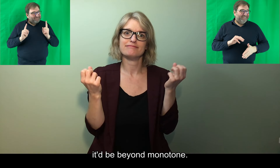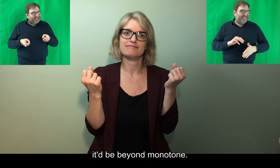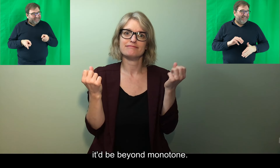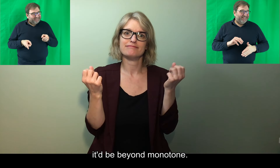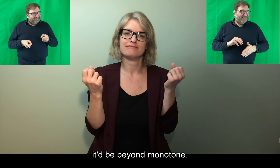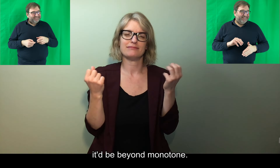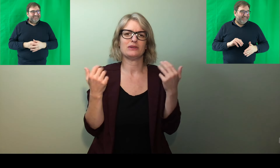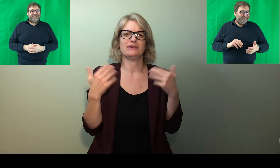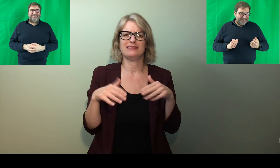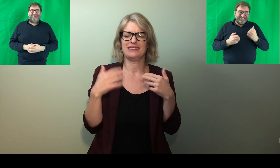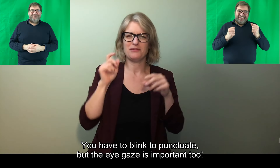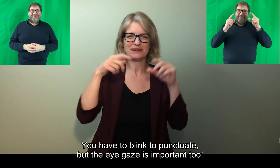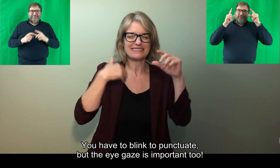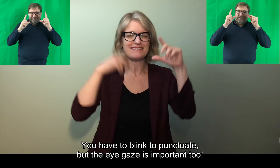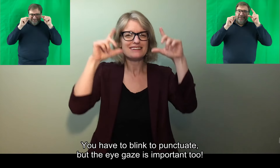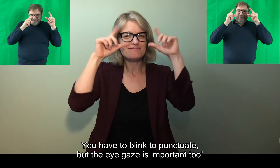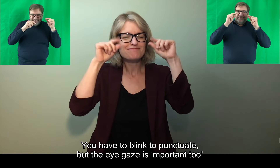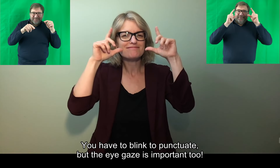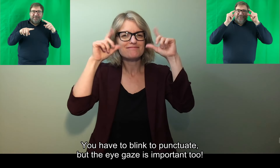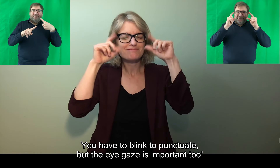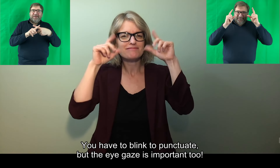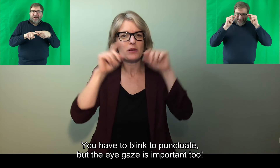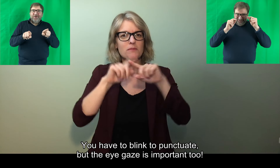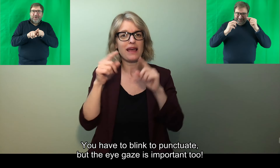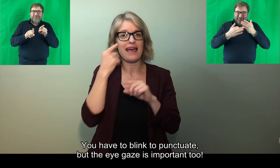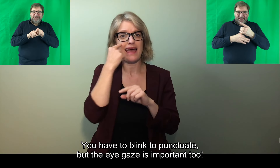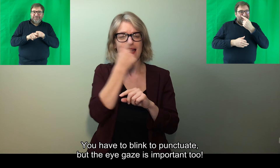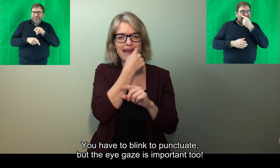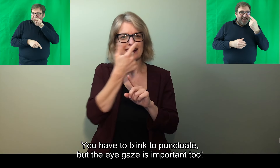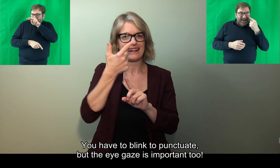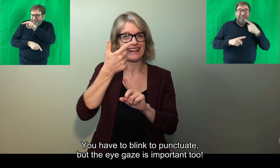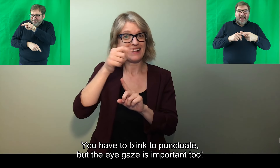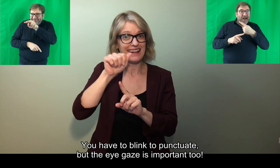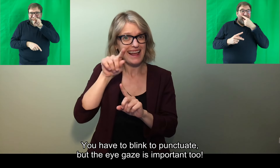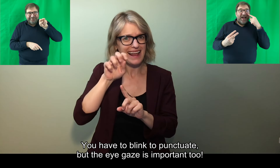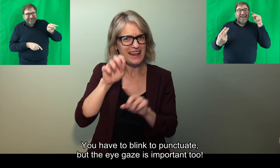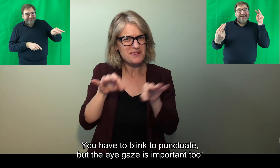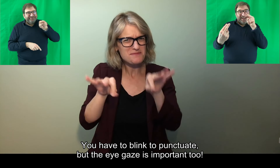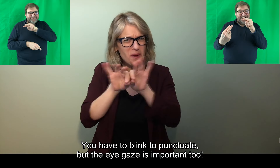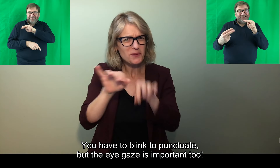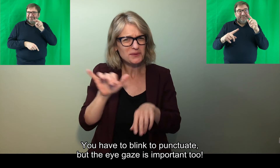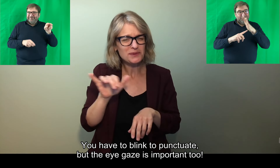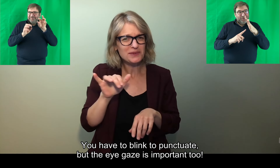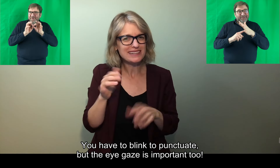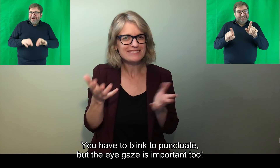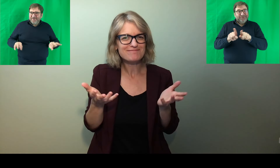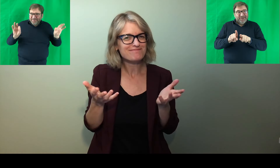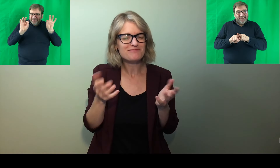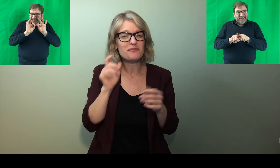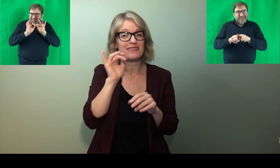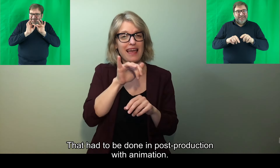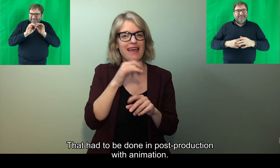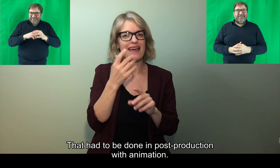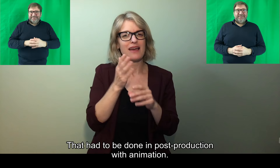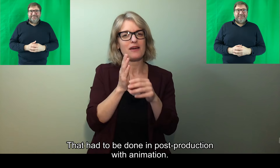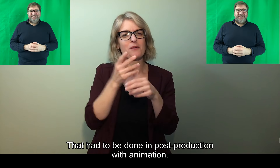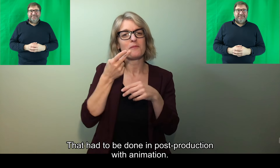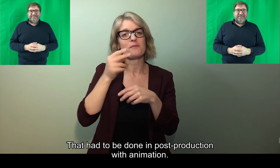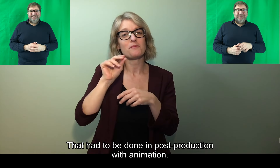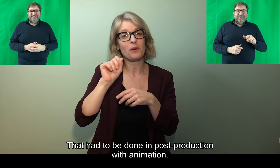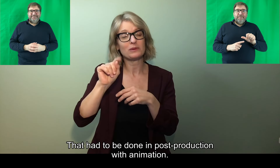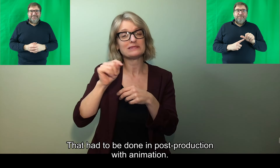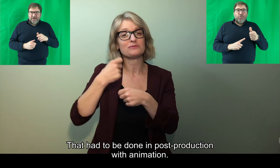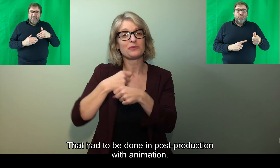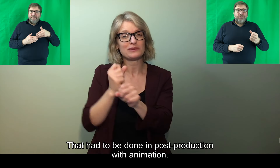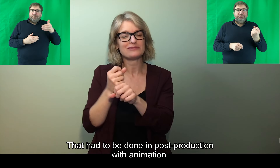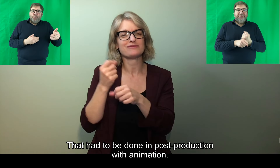beyond monotone. You have to blink to punctuate, but the eye gaze is important too. That had to be